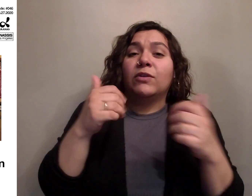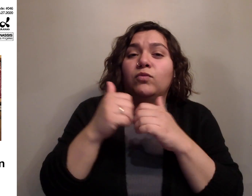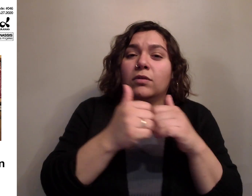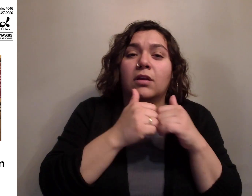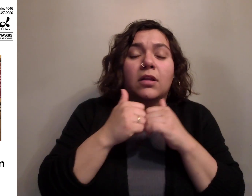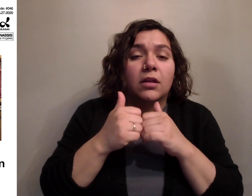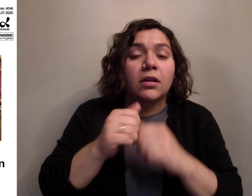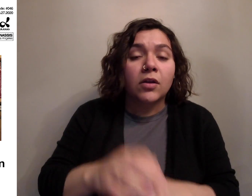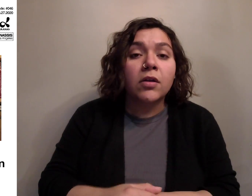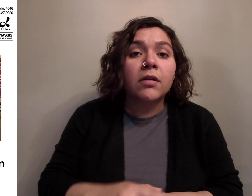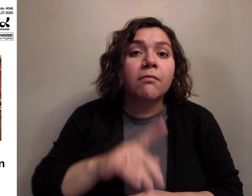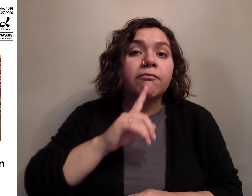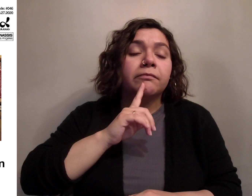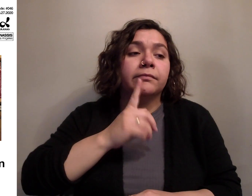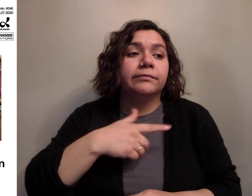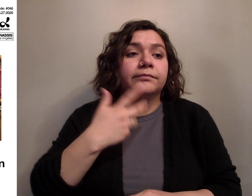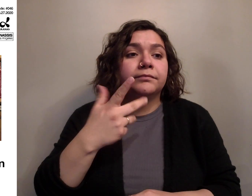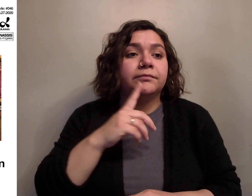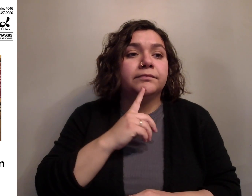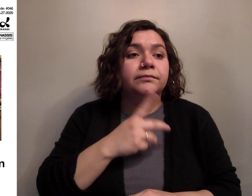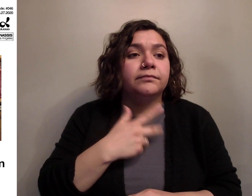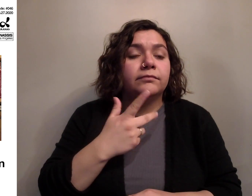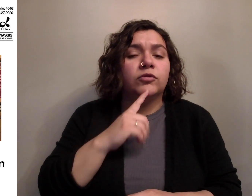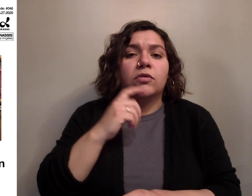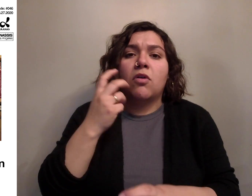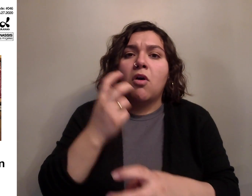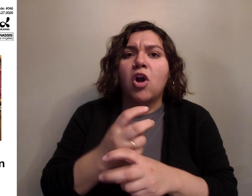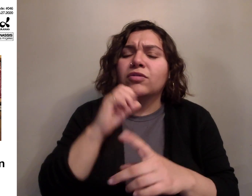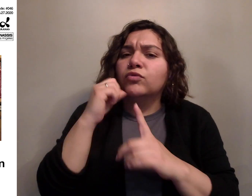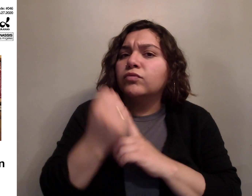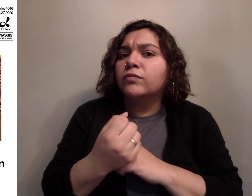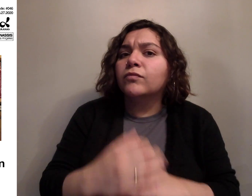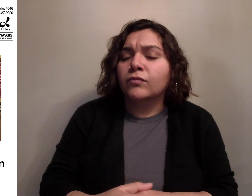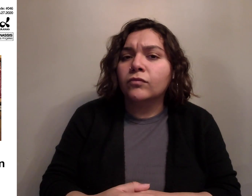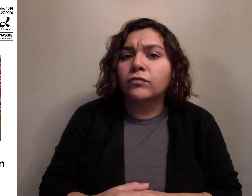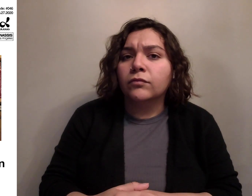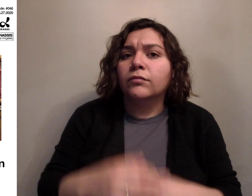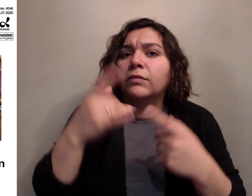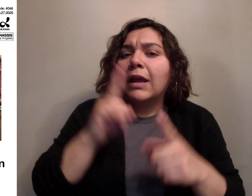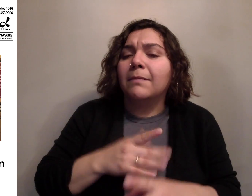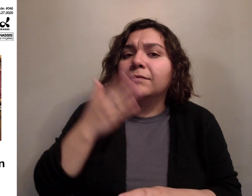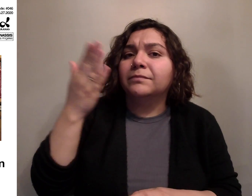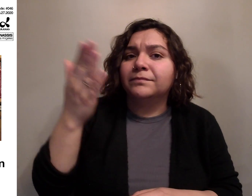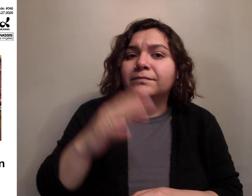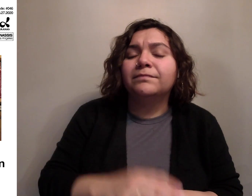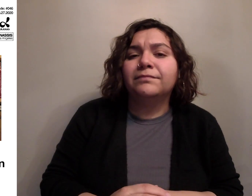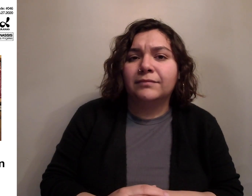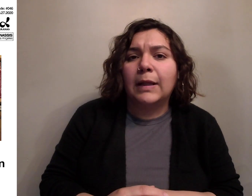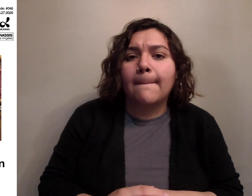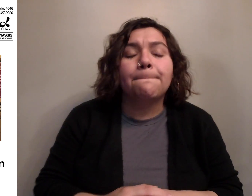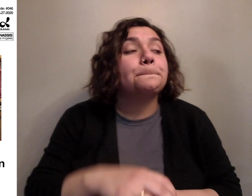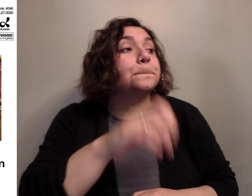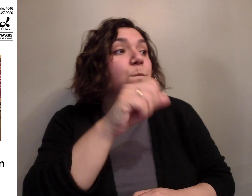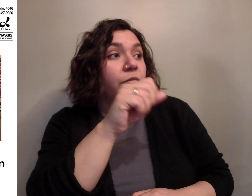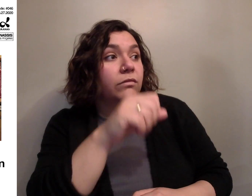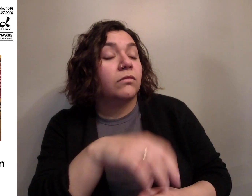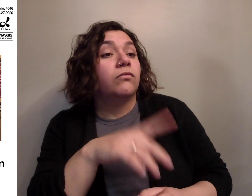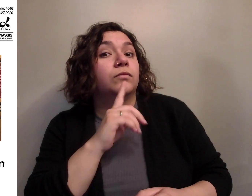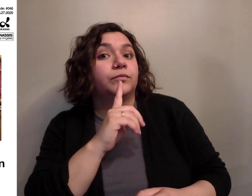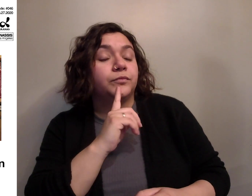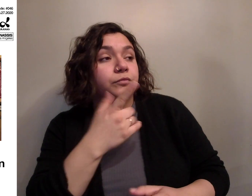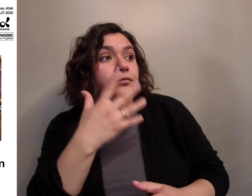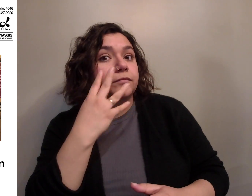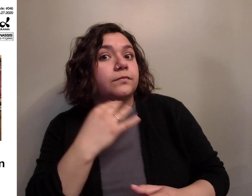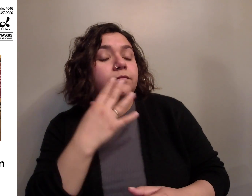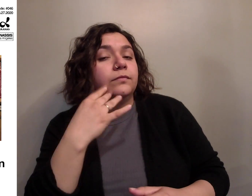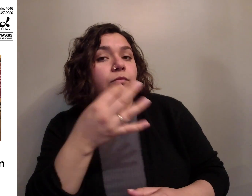to witness an event together, and so it's a very, very tough situation lying ahead, or already that we are